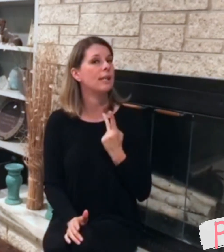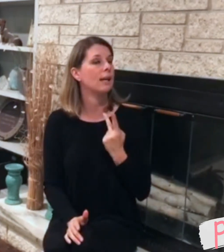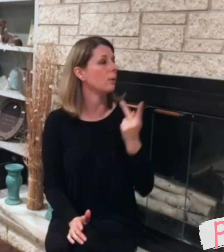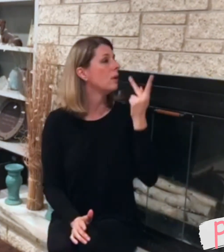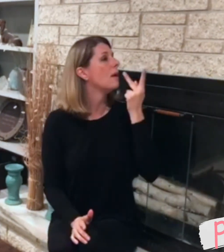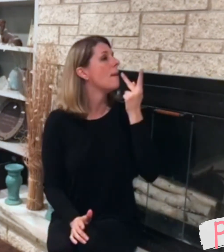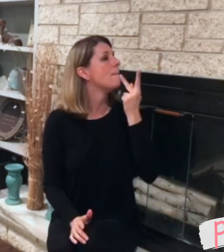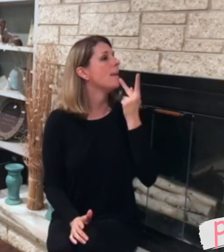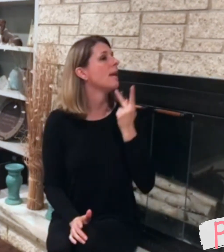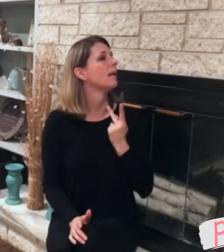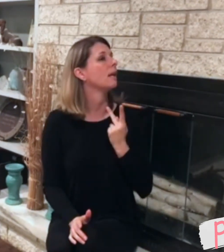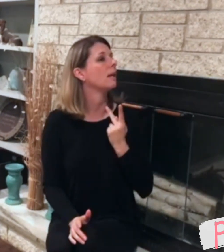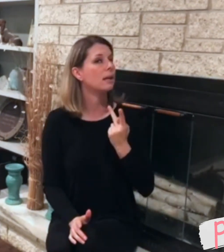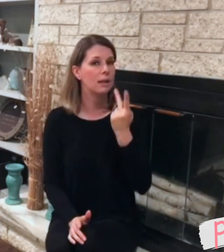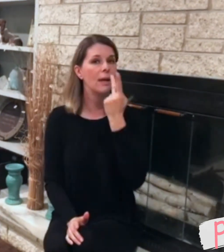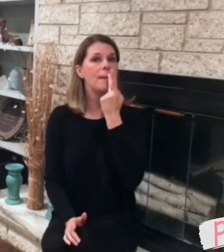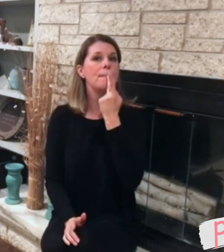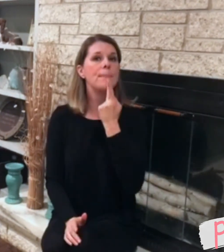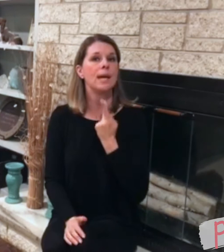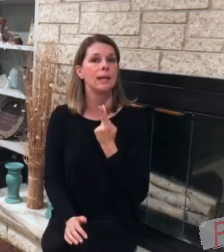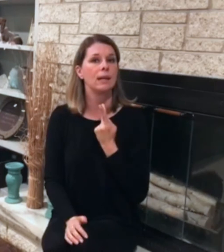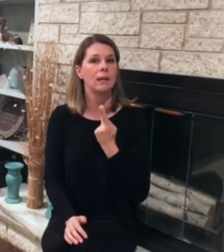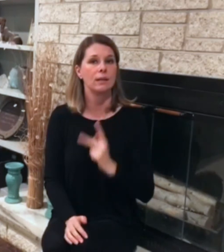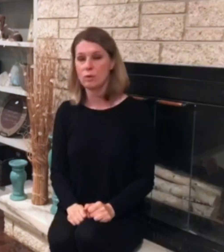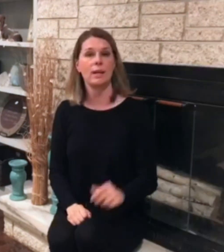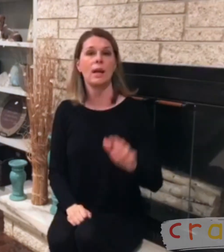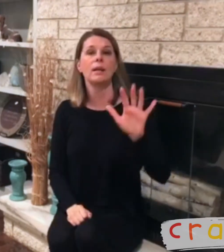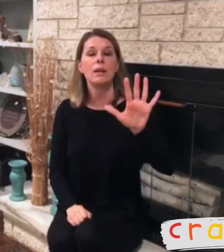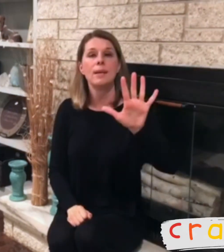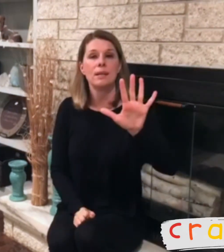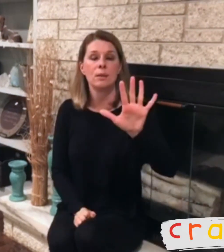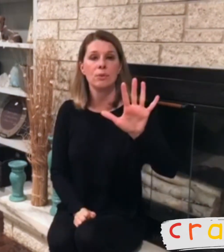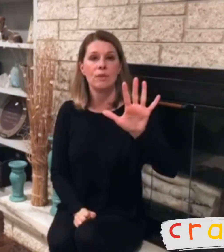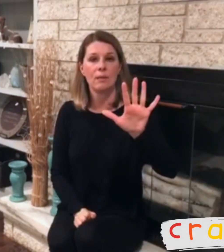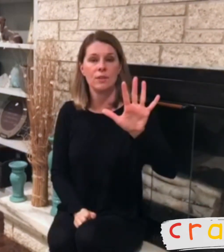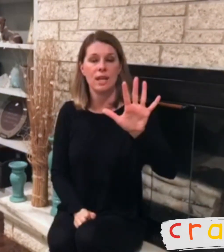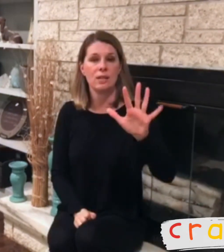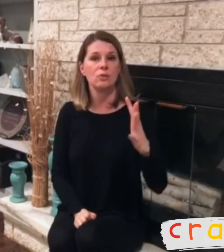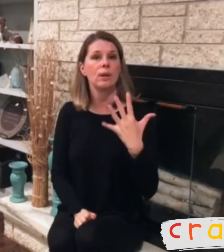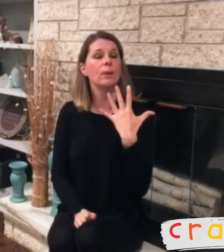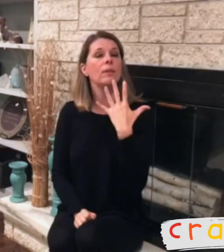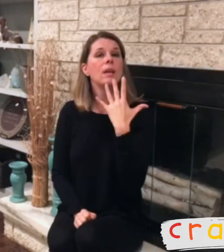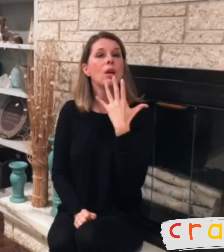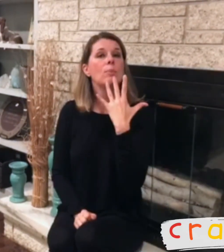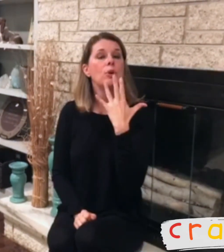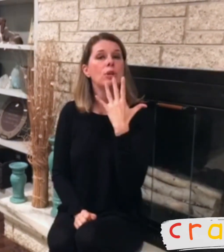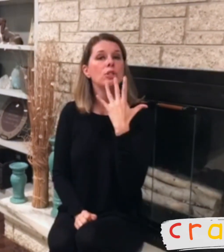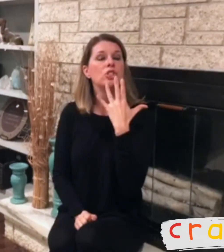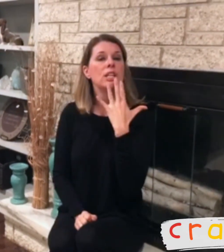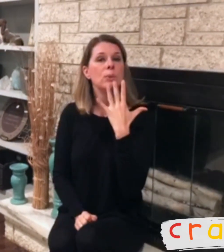down. Pink. Pink. Crayon. Make a number 5 with the hand you write with. Put it on your chin. Wiggle